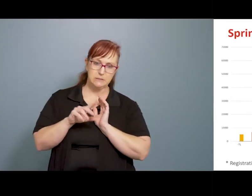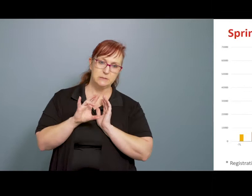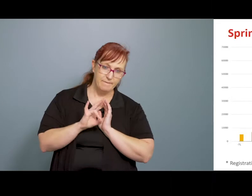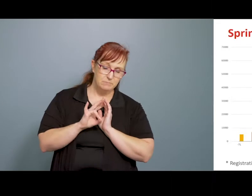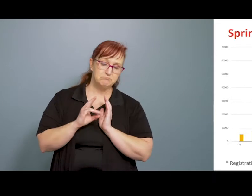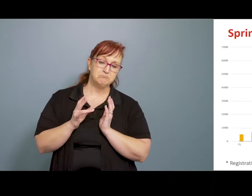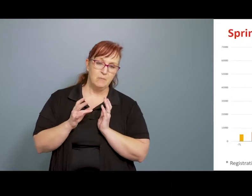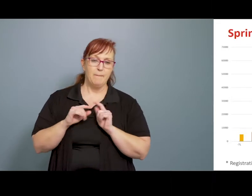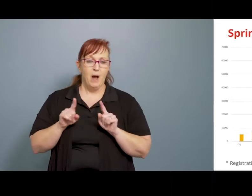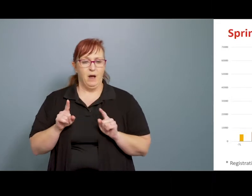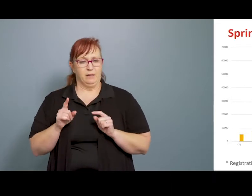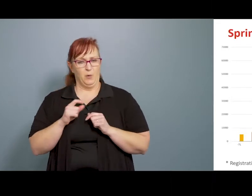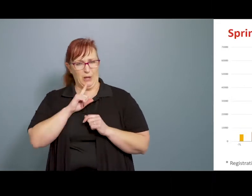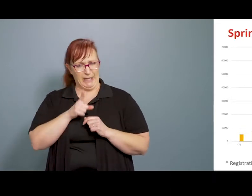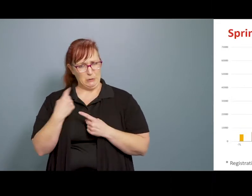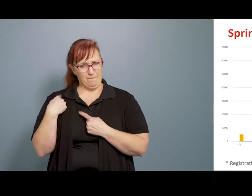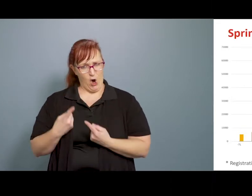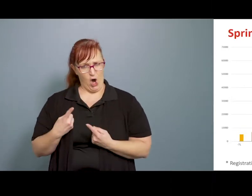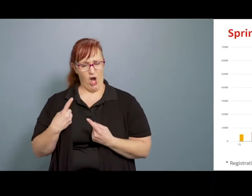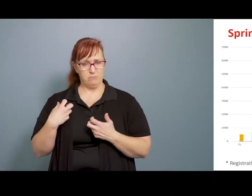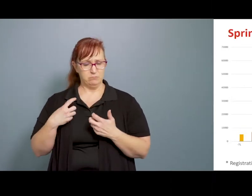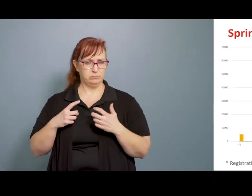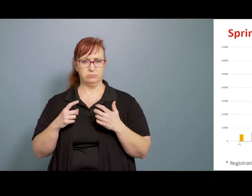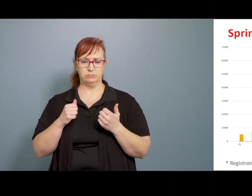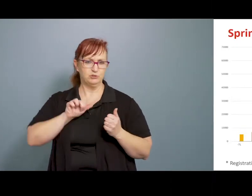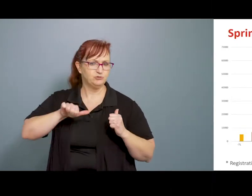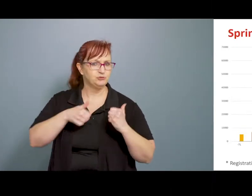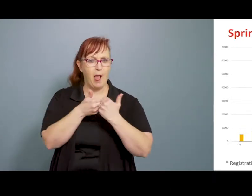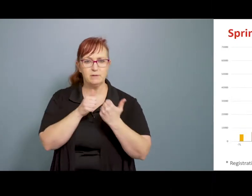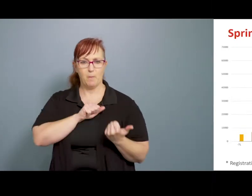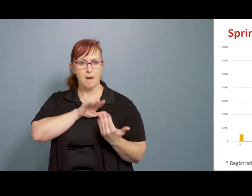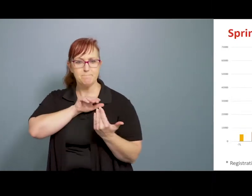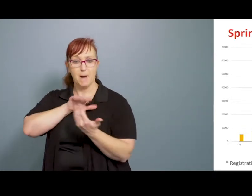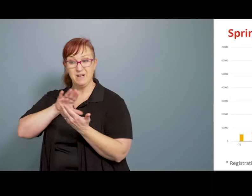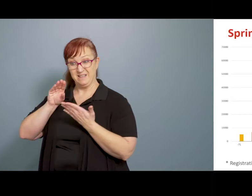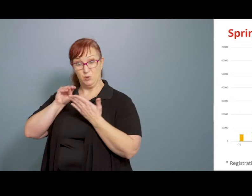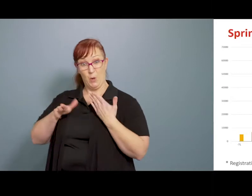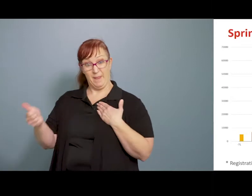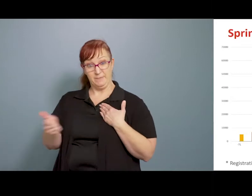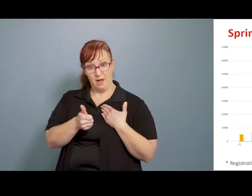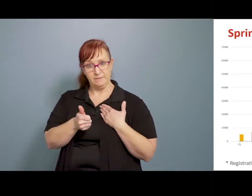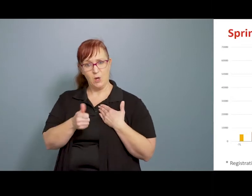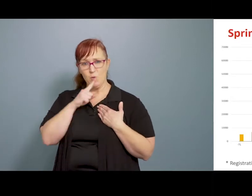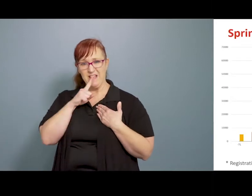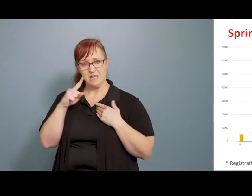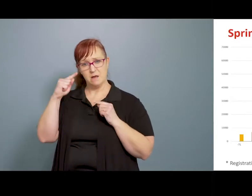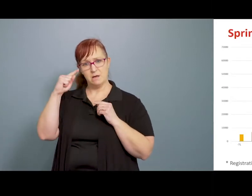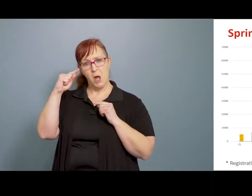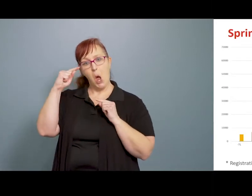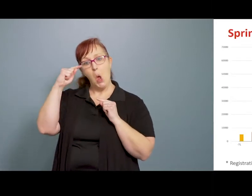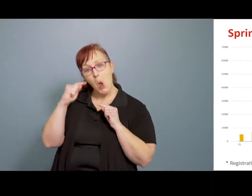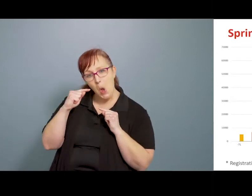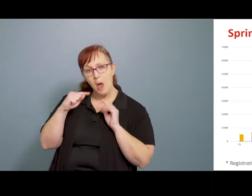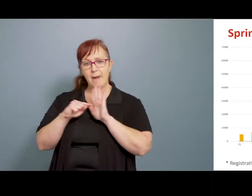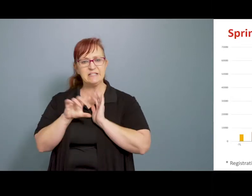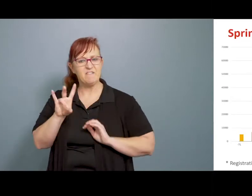that everybody here has had to deal with, our students especially, -7 is not a bad place to